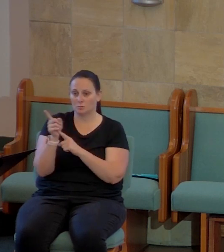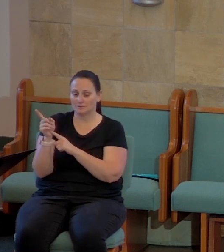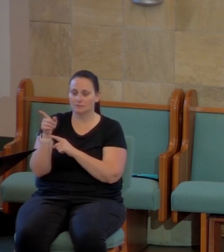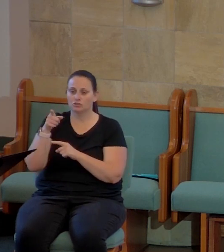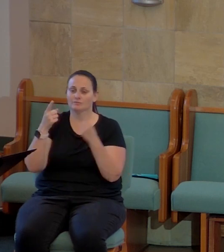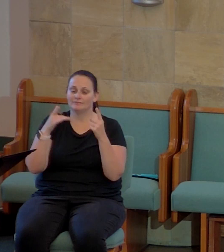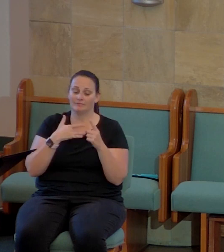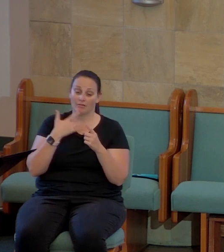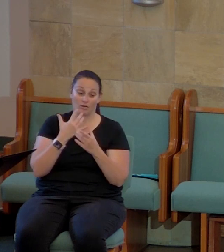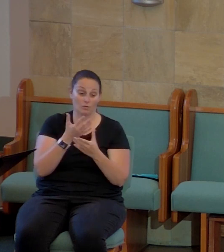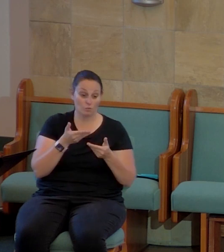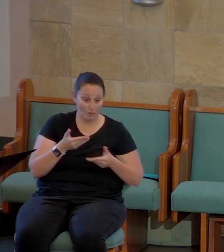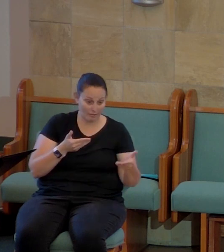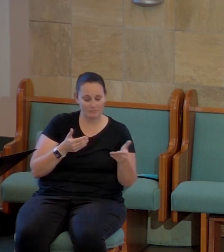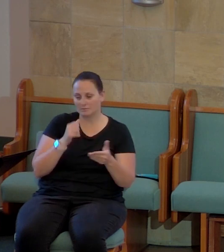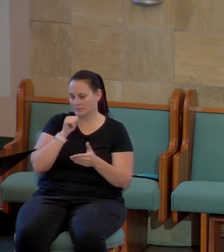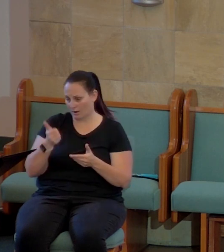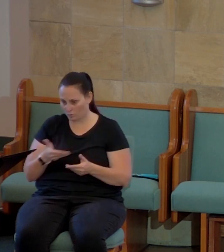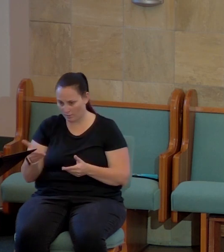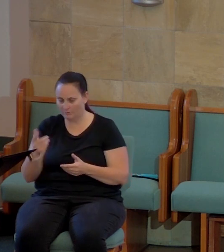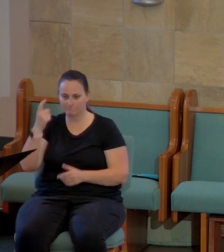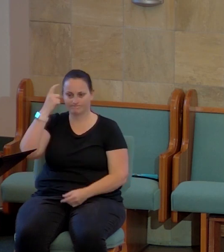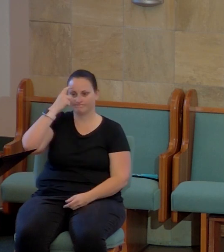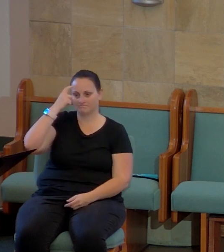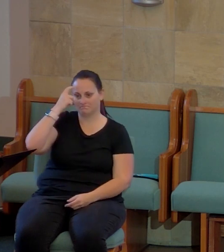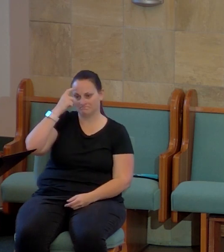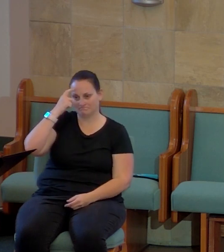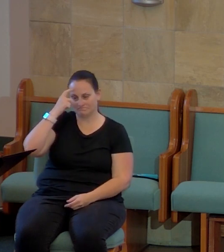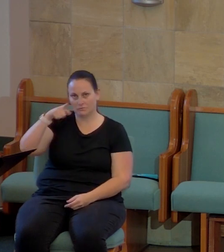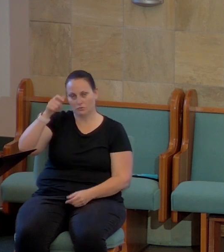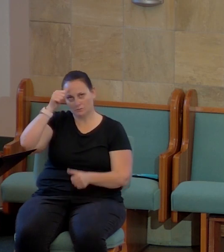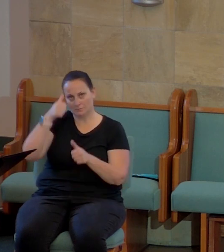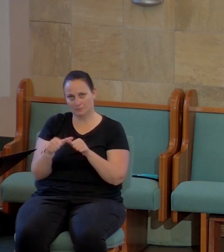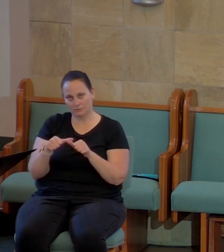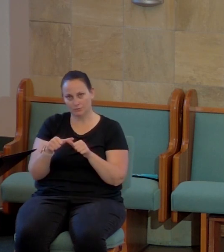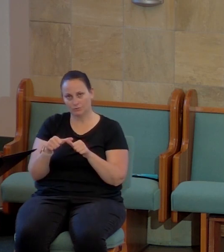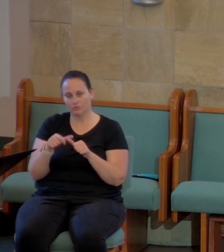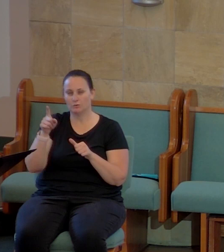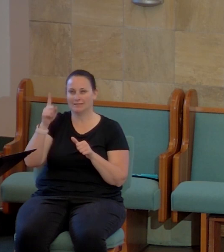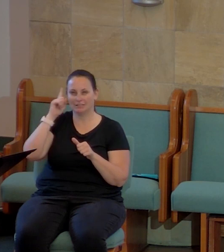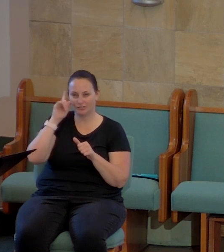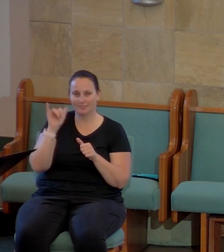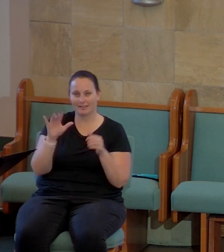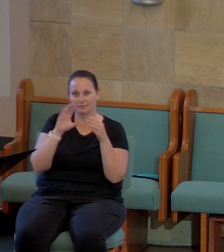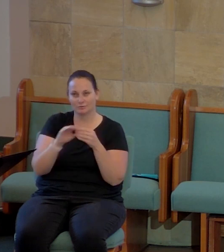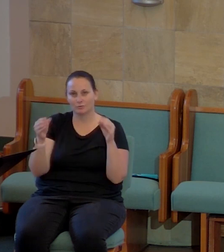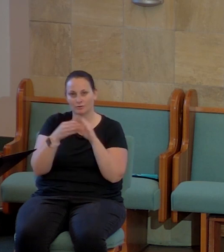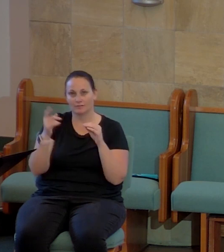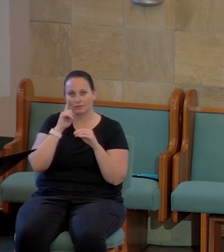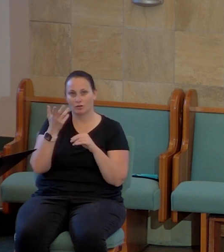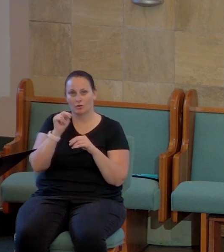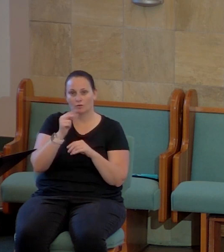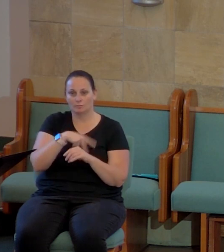felt both welcomed and not welcomed are in your mind. That you're hearing that story of your own